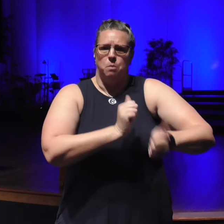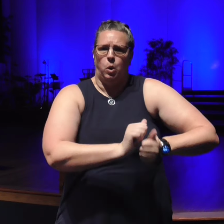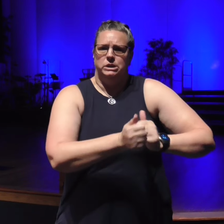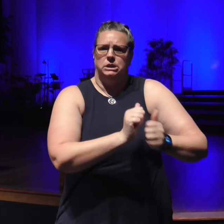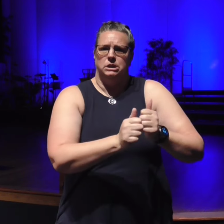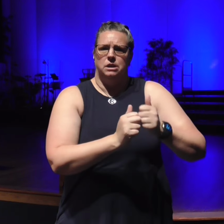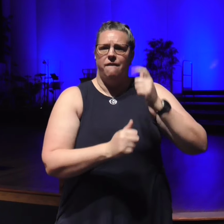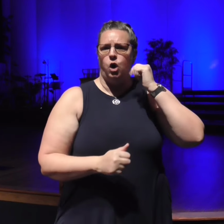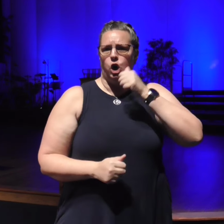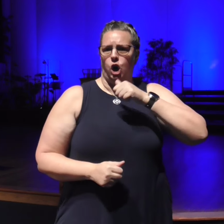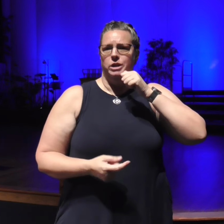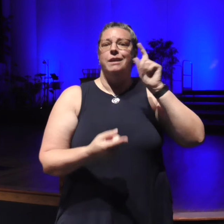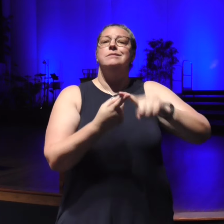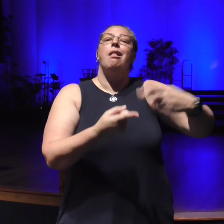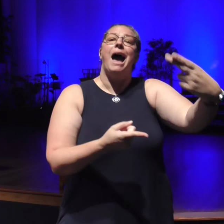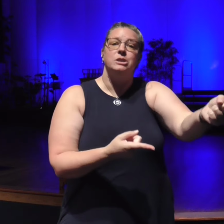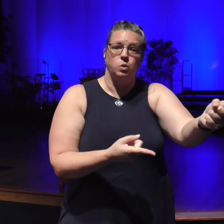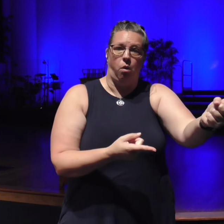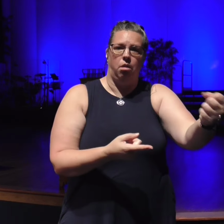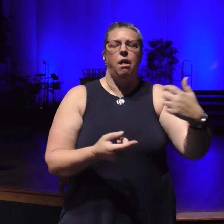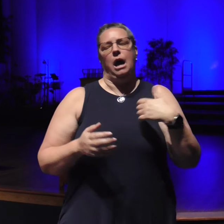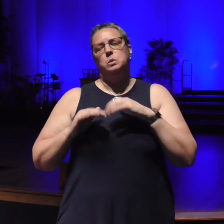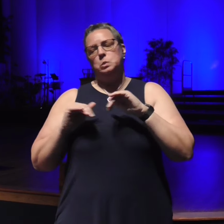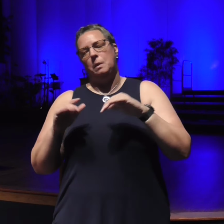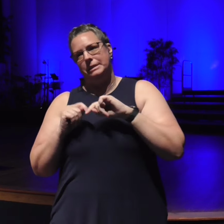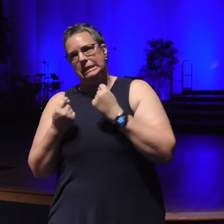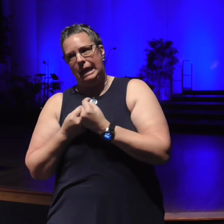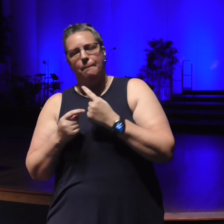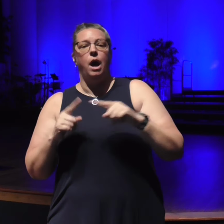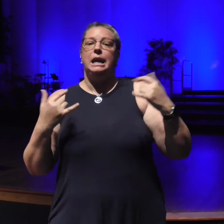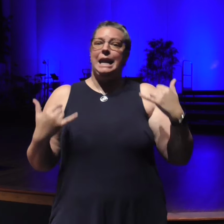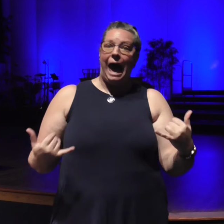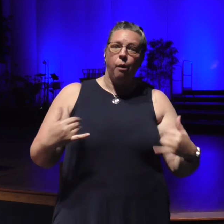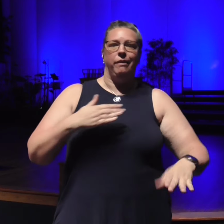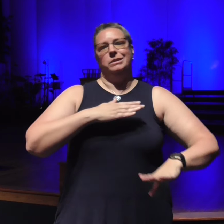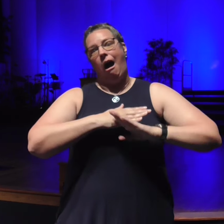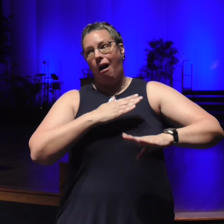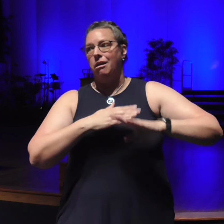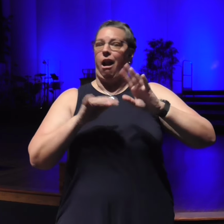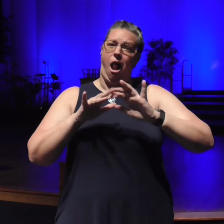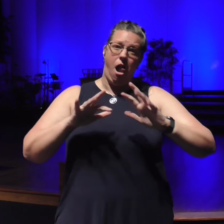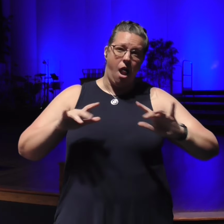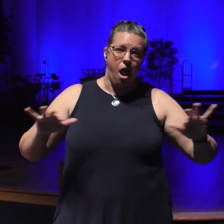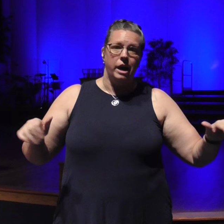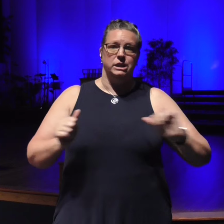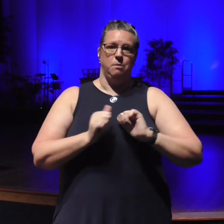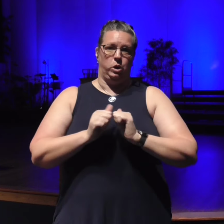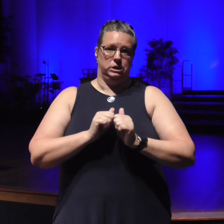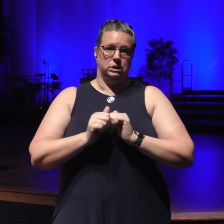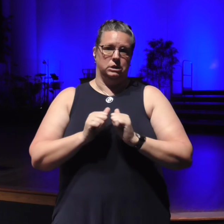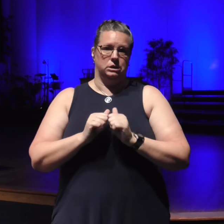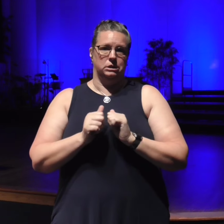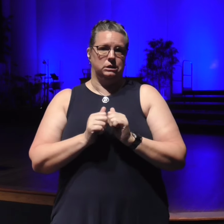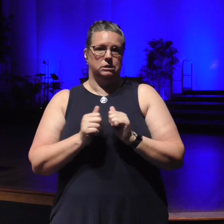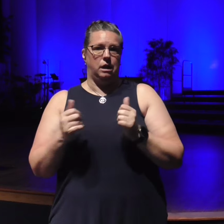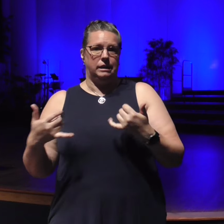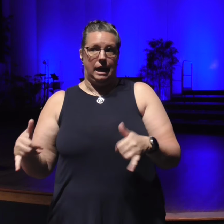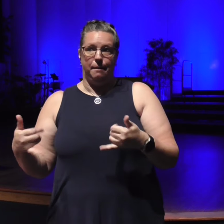school. Now, I was on a swimming team, but now they've got soccer and so many other sports that girls can